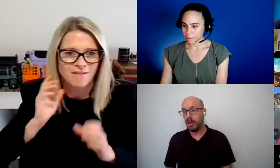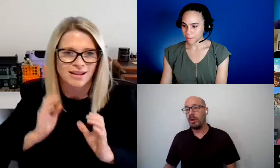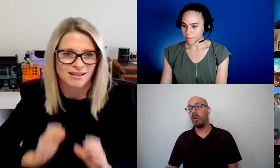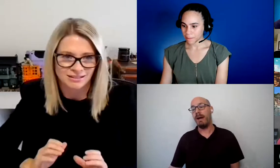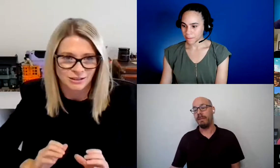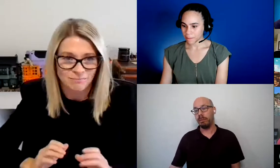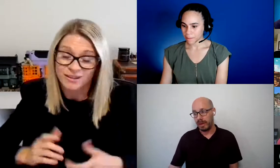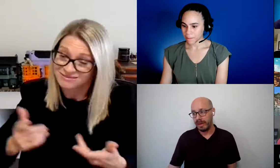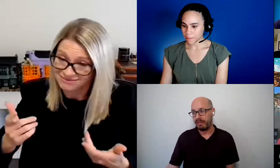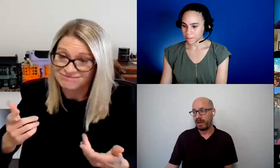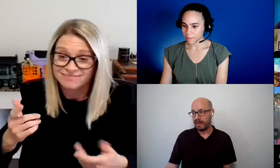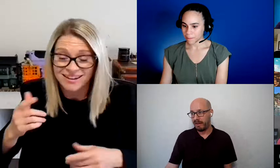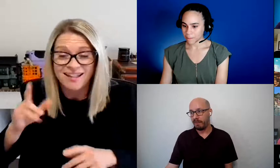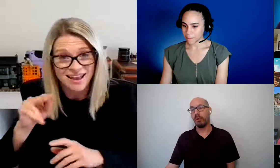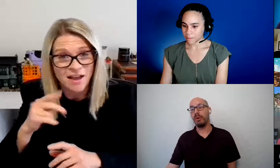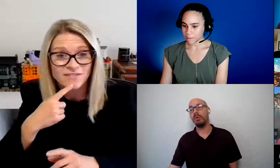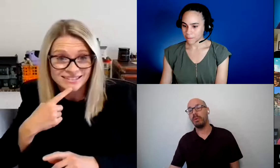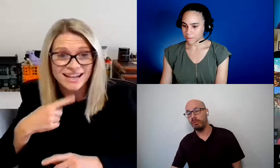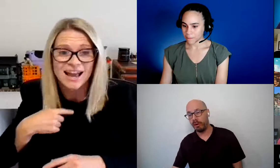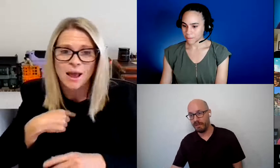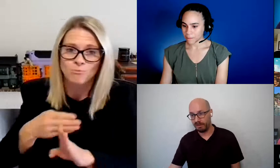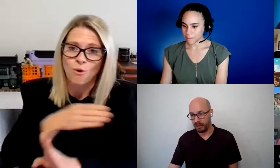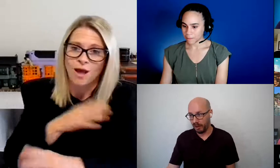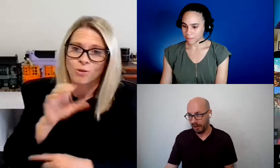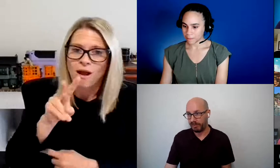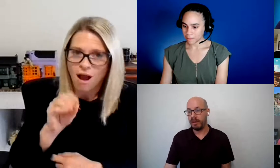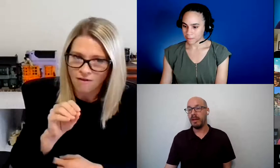who have employees that are deaf or who serve deaf clients.